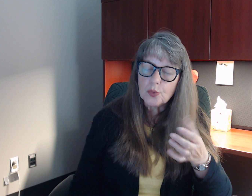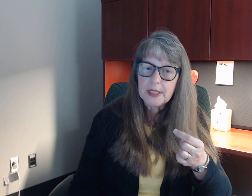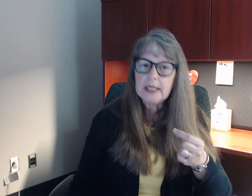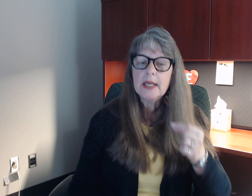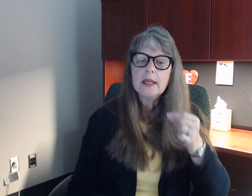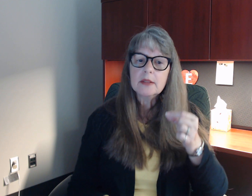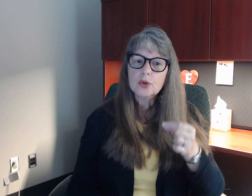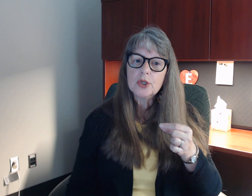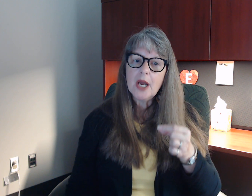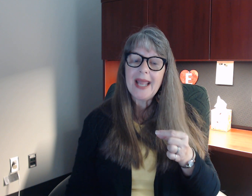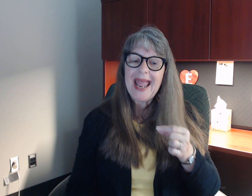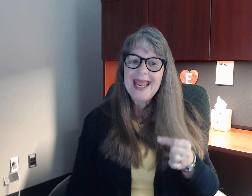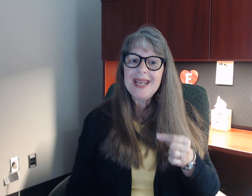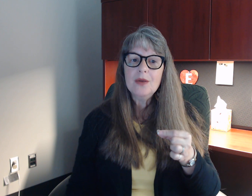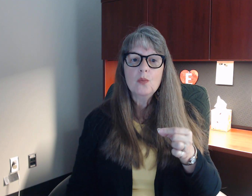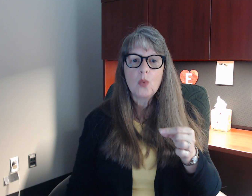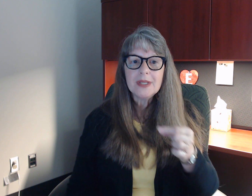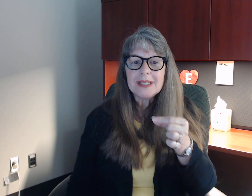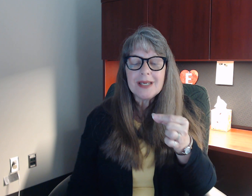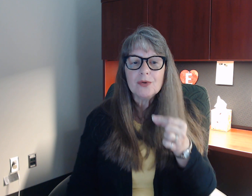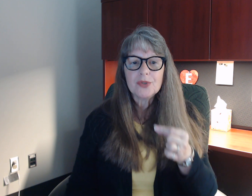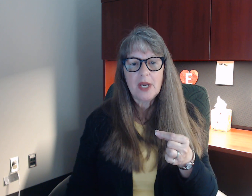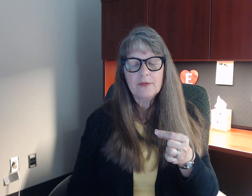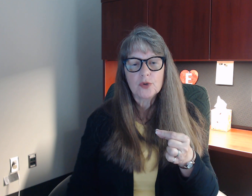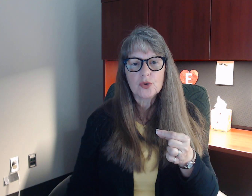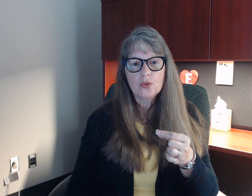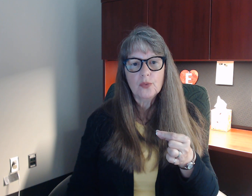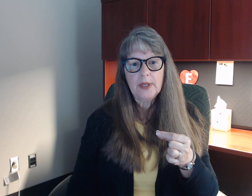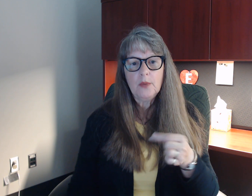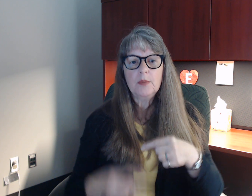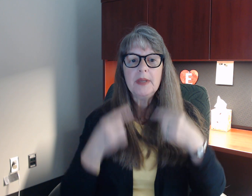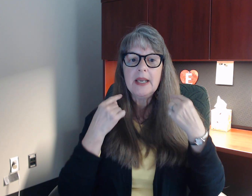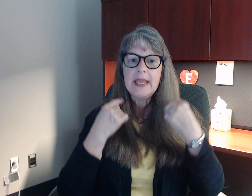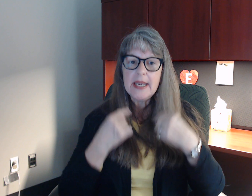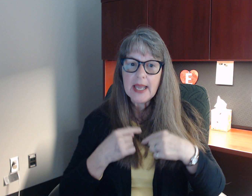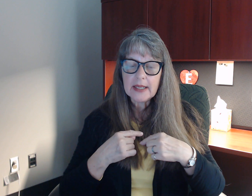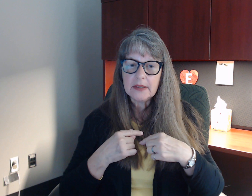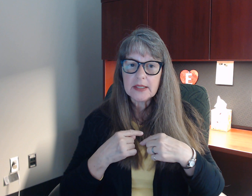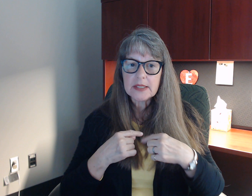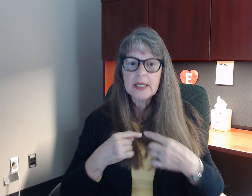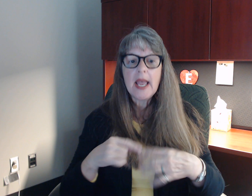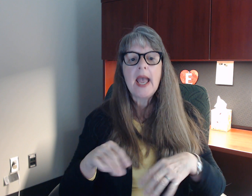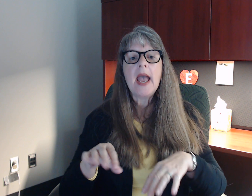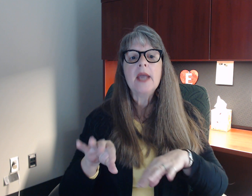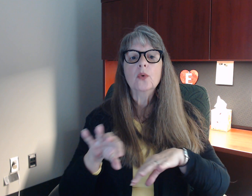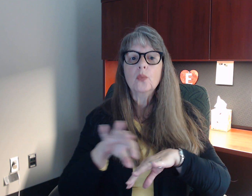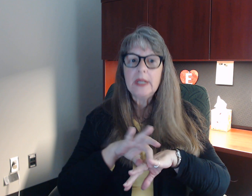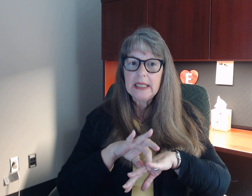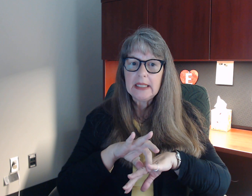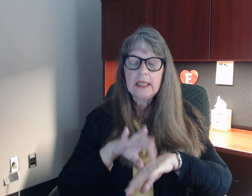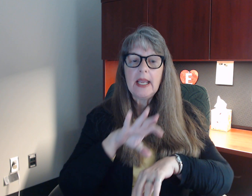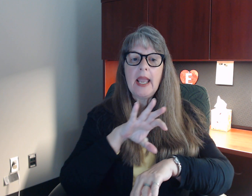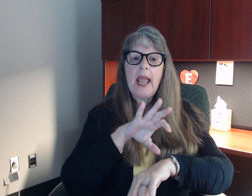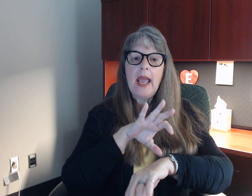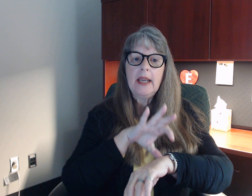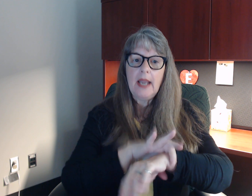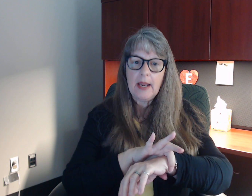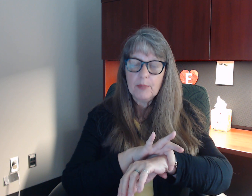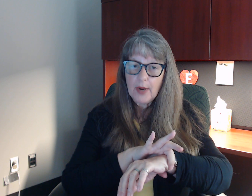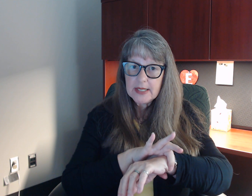jewelry, there's not a one single sign for jewelry. It would be a necklace and a ring and a